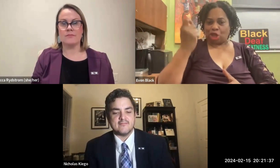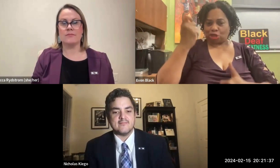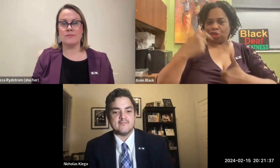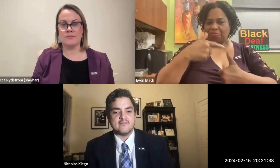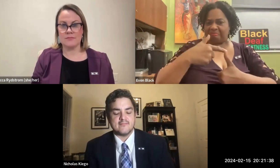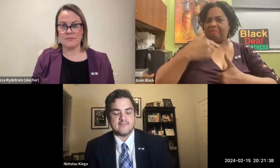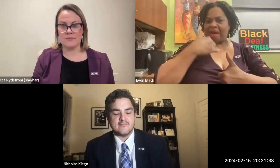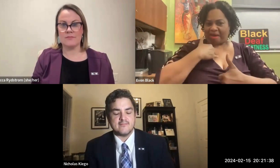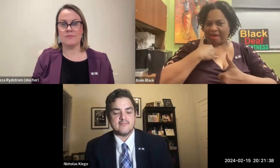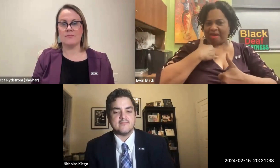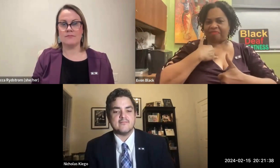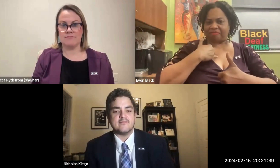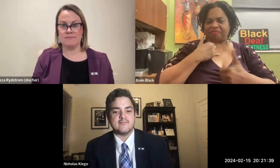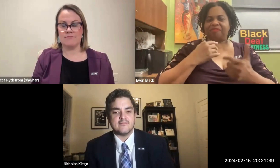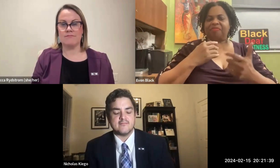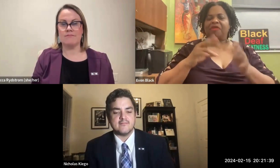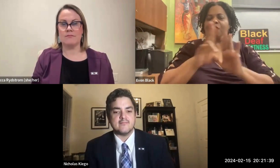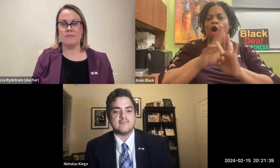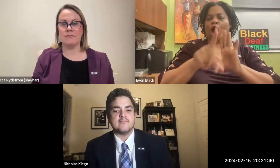Smith Scholarship,